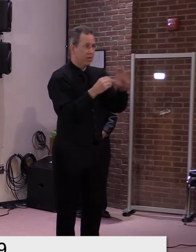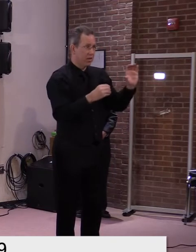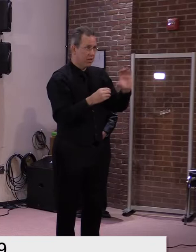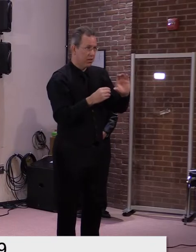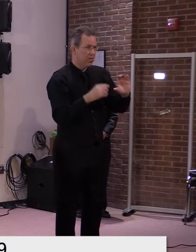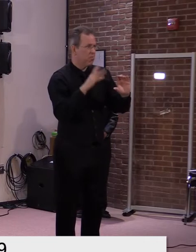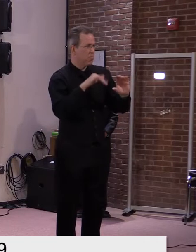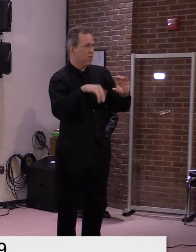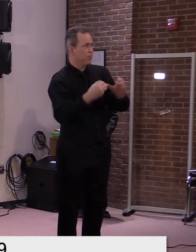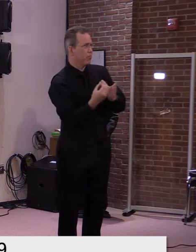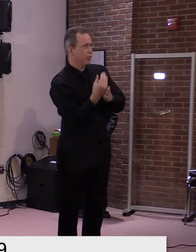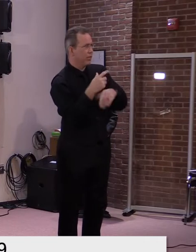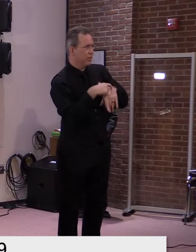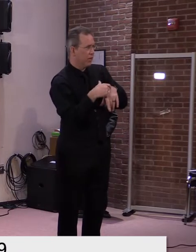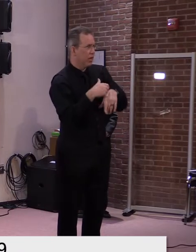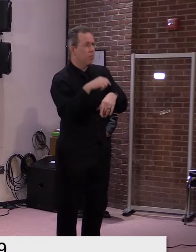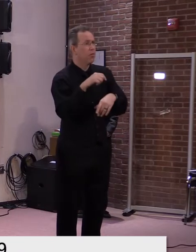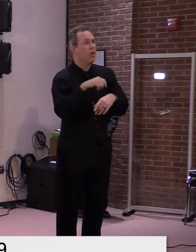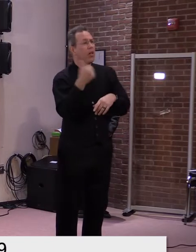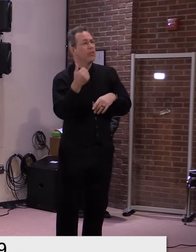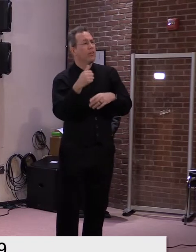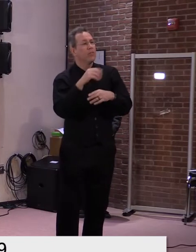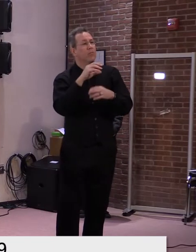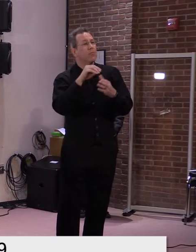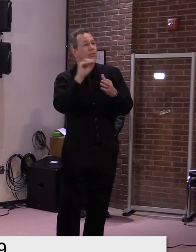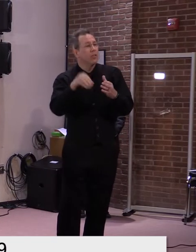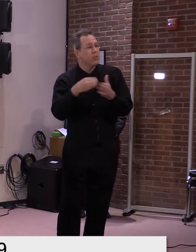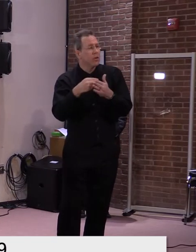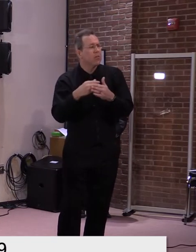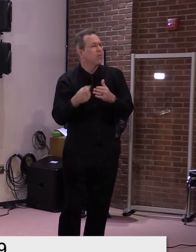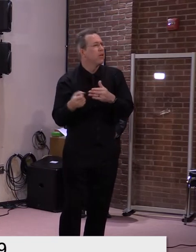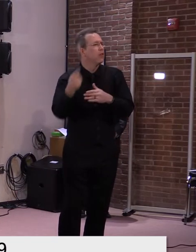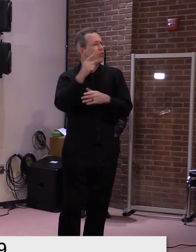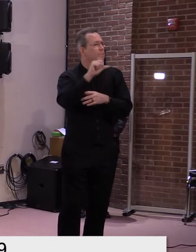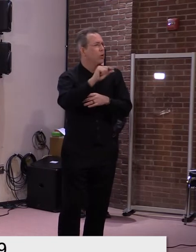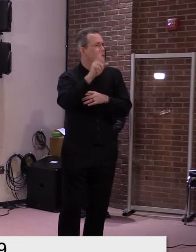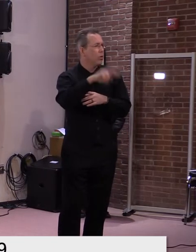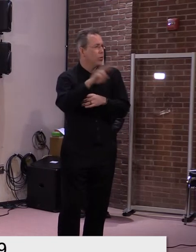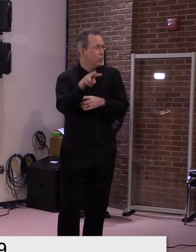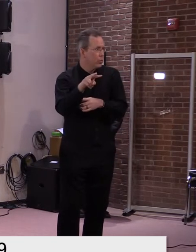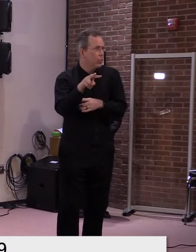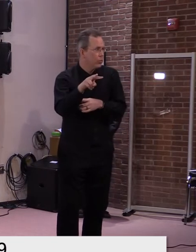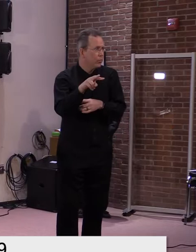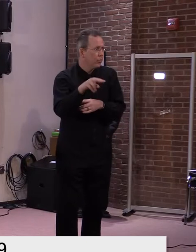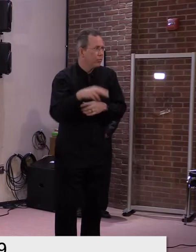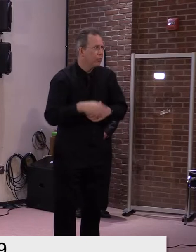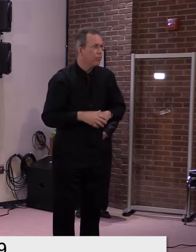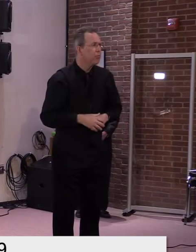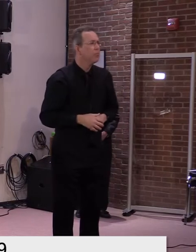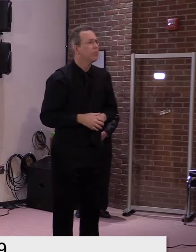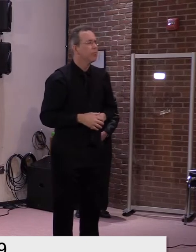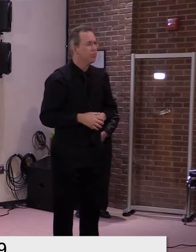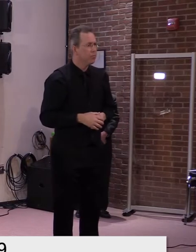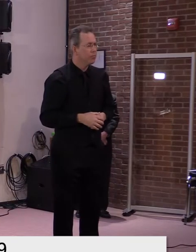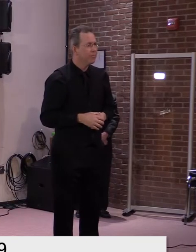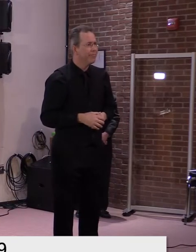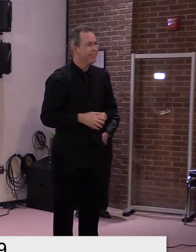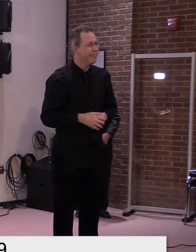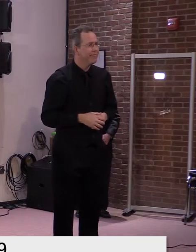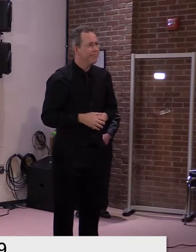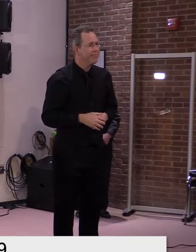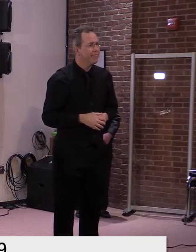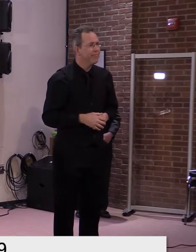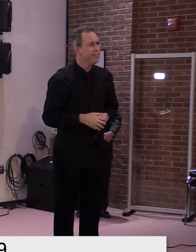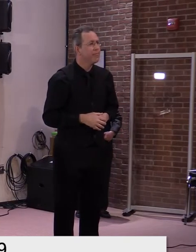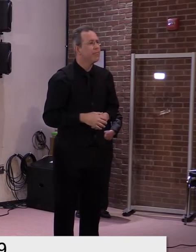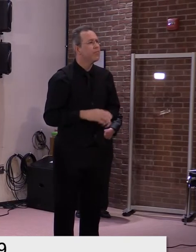second no less than a year from now, or as early as 2022. We have not done the calculations yet as to